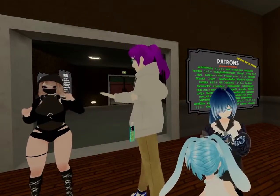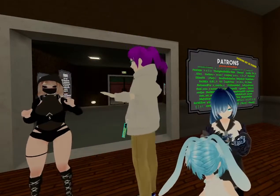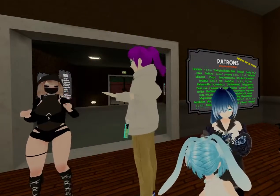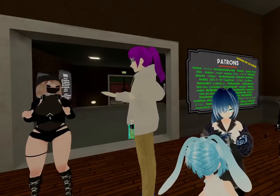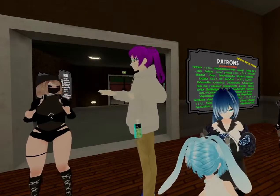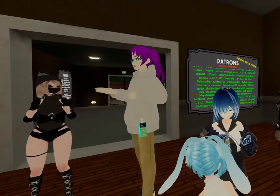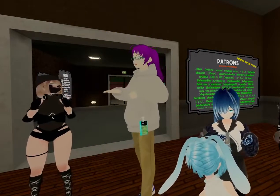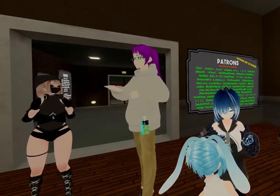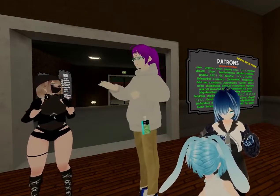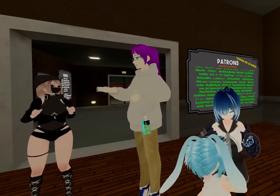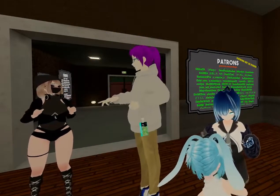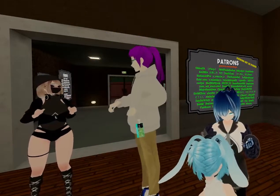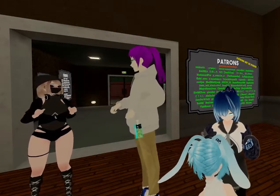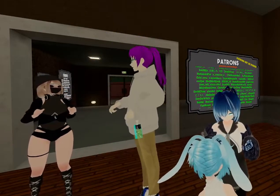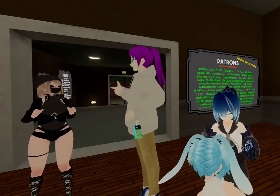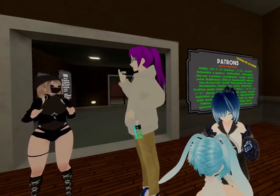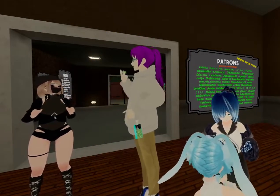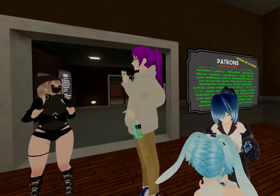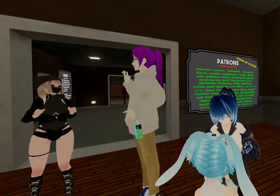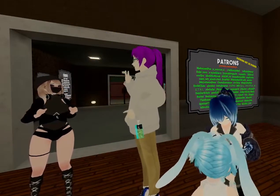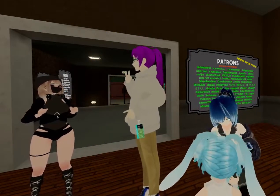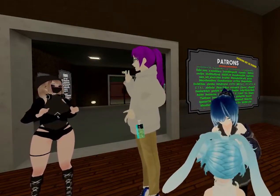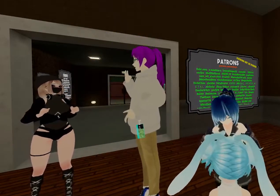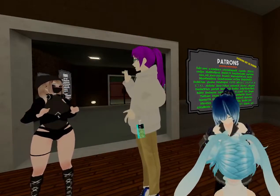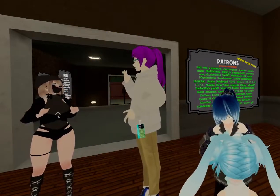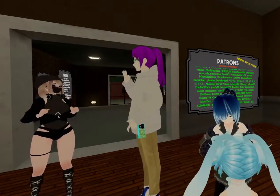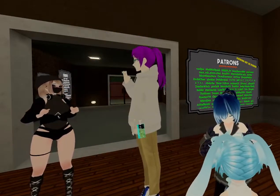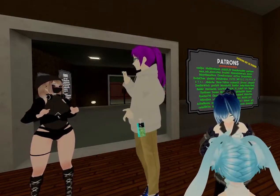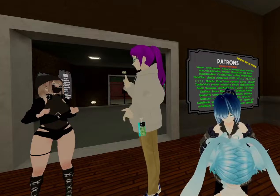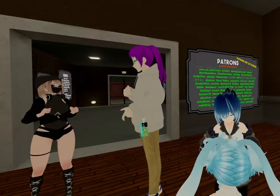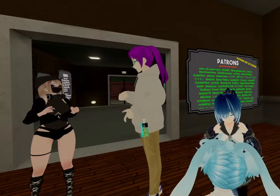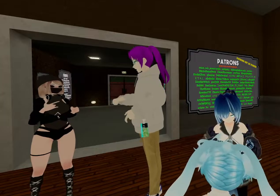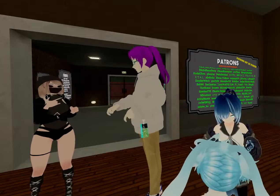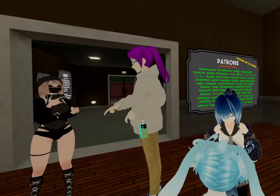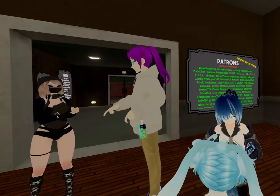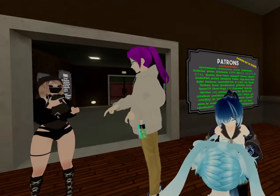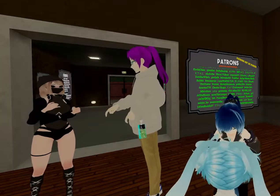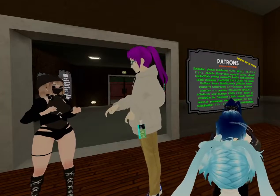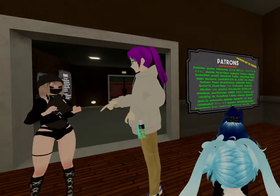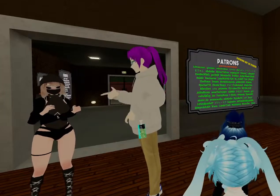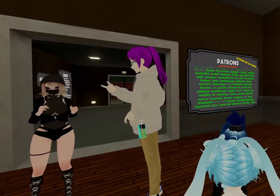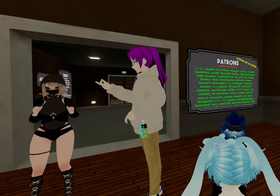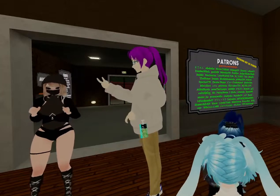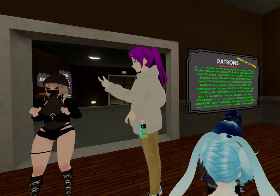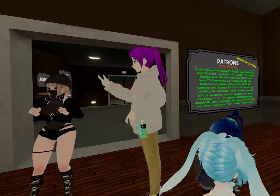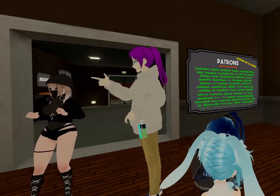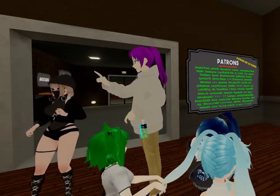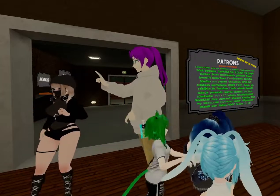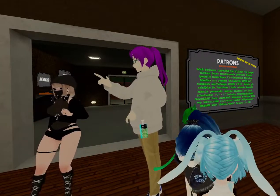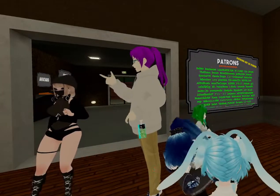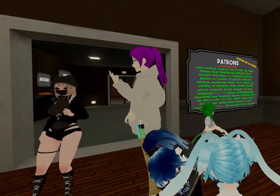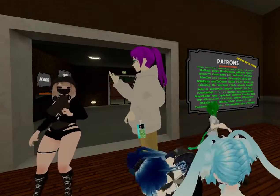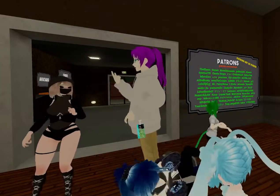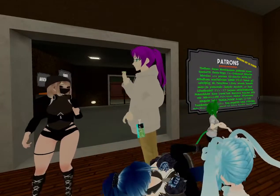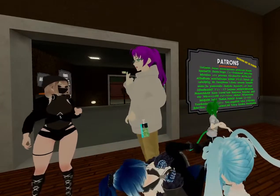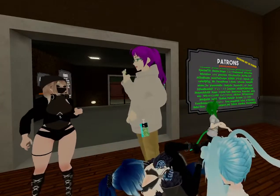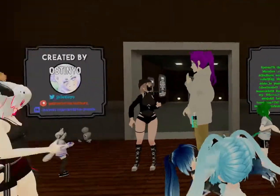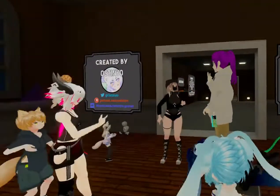Oh, one of the signs that you'll see people do is laughing. Yeah. Oh, okay. So it's basically an L hand, and it's